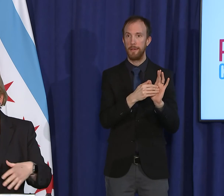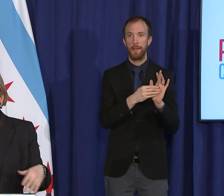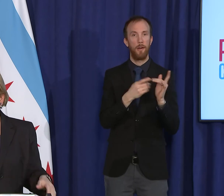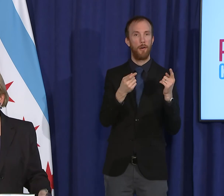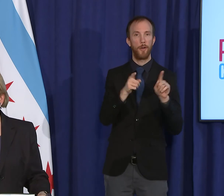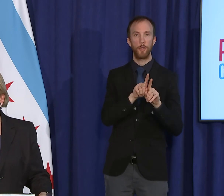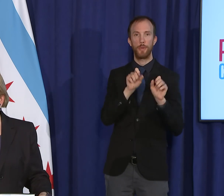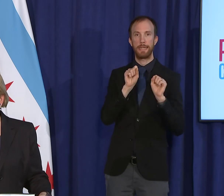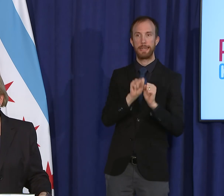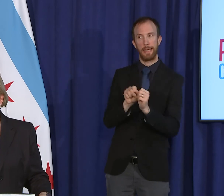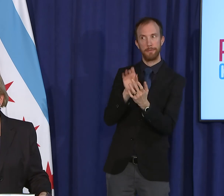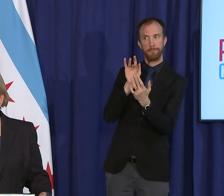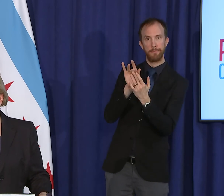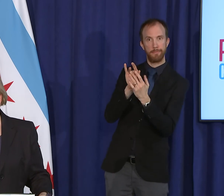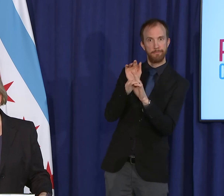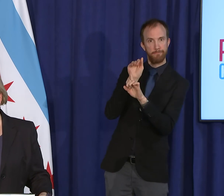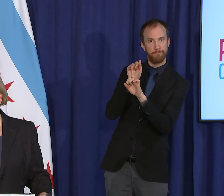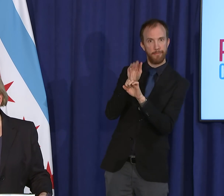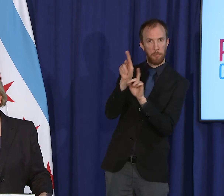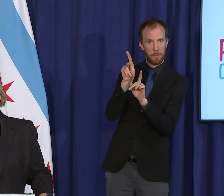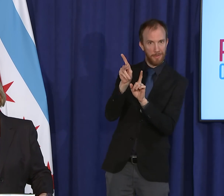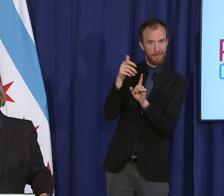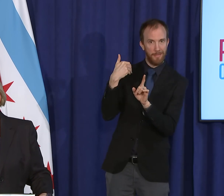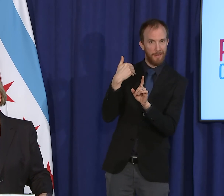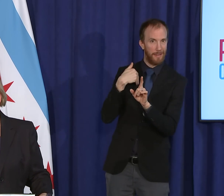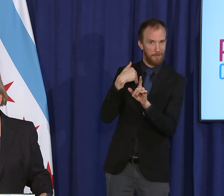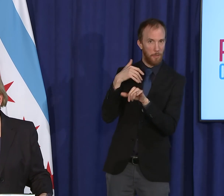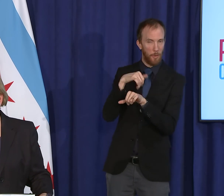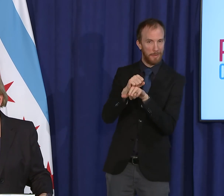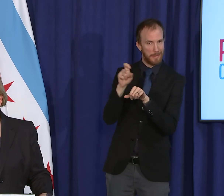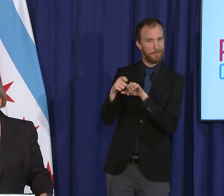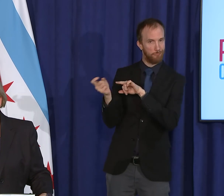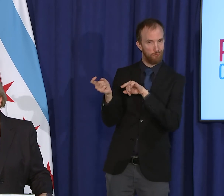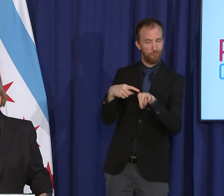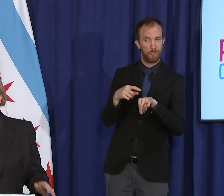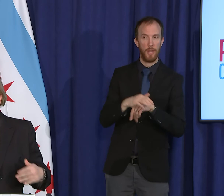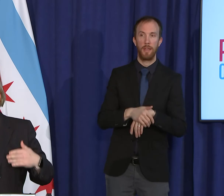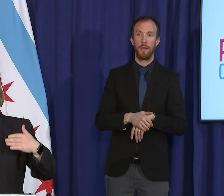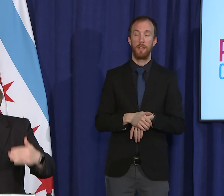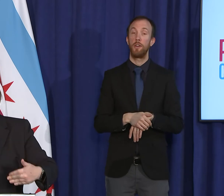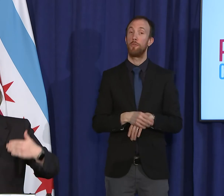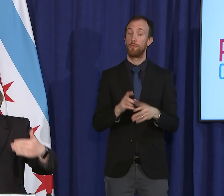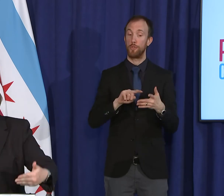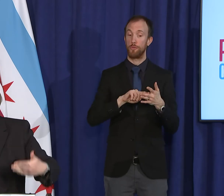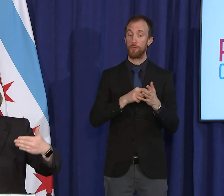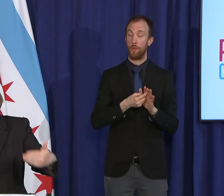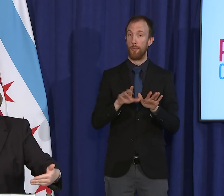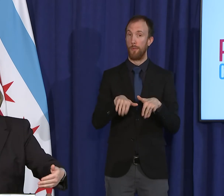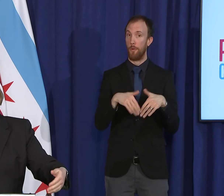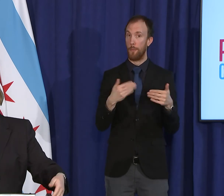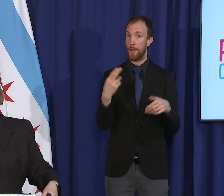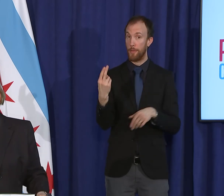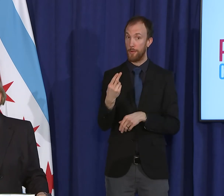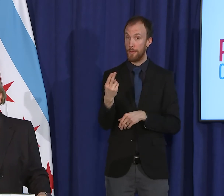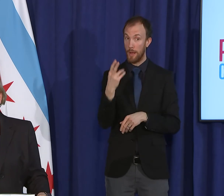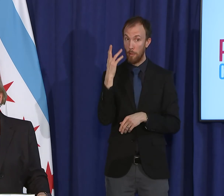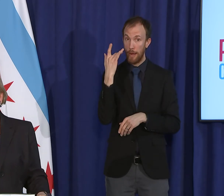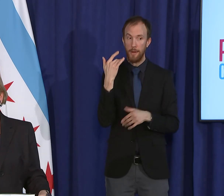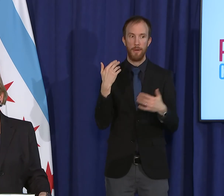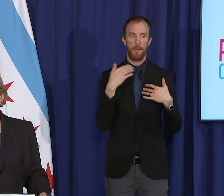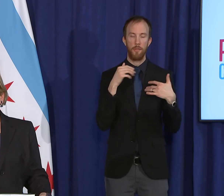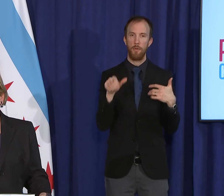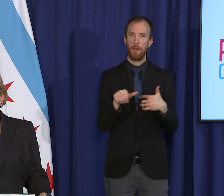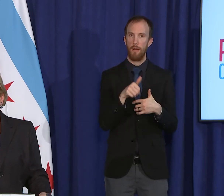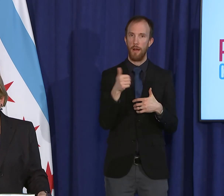still needing them. And one of the reasons that we're not starting people signing up until Thursday is that we have a lot of these other efforts happening for